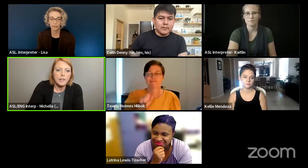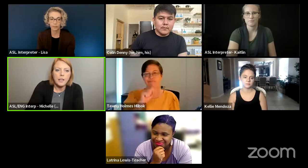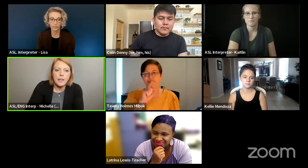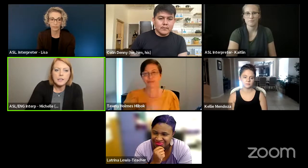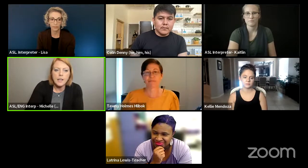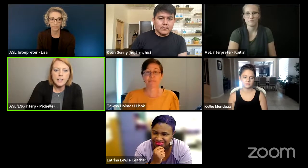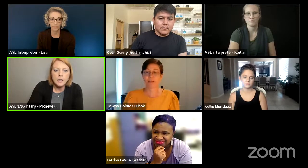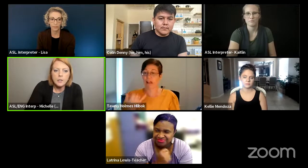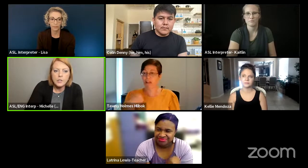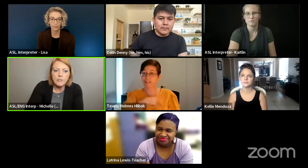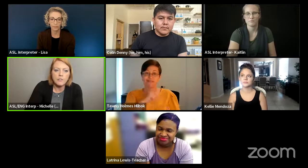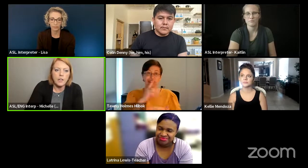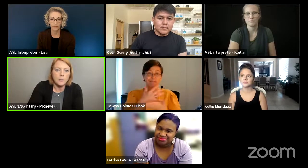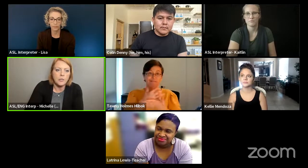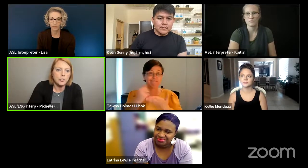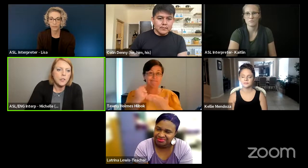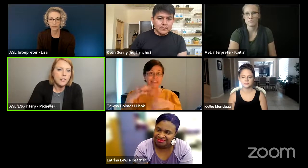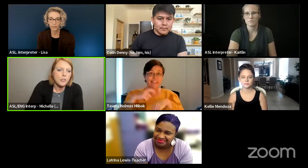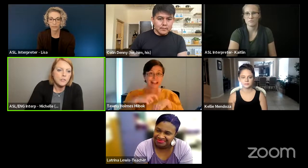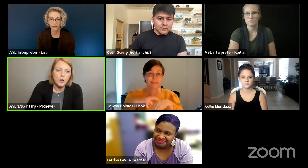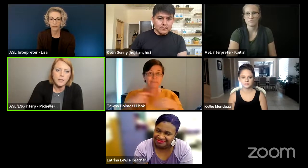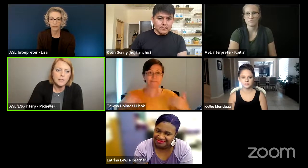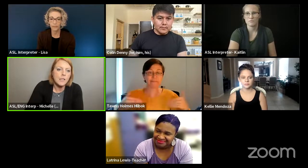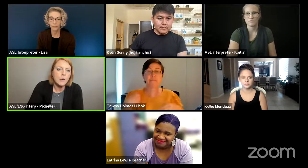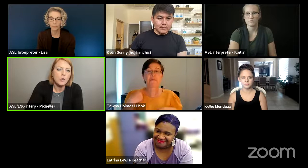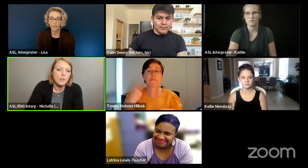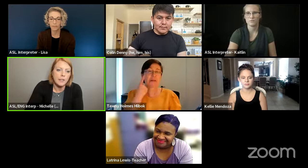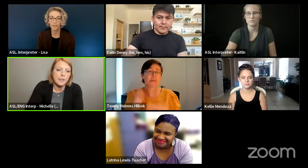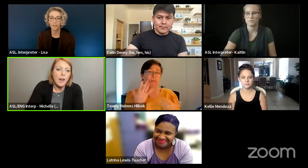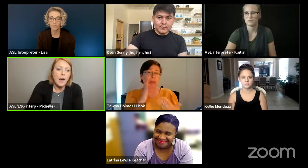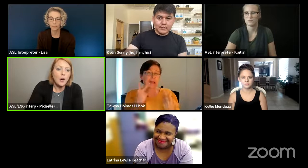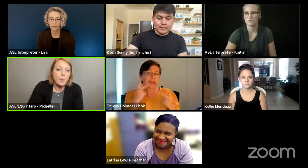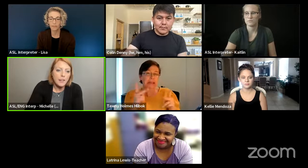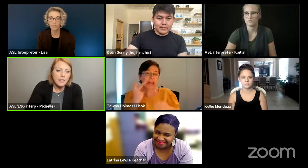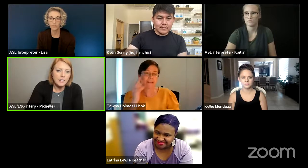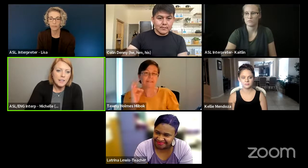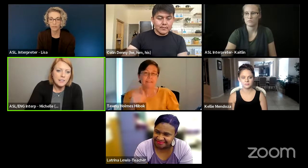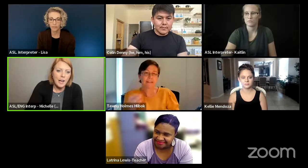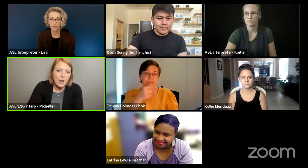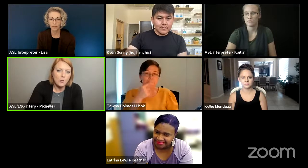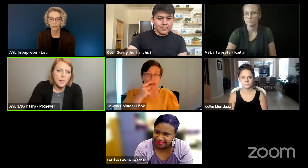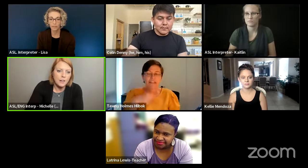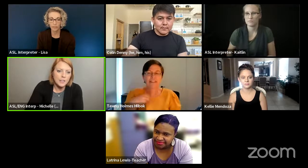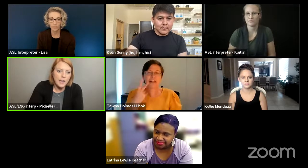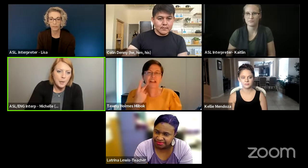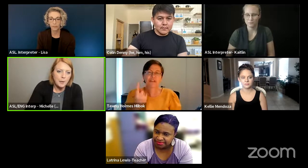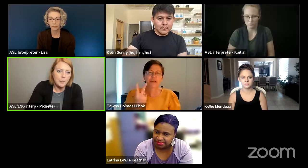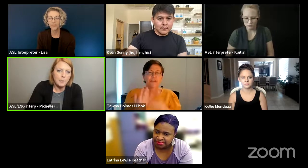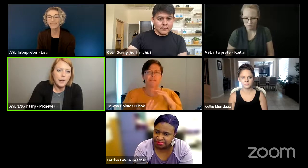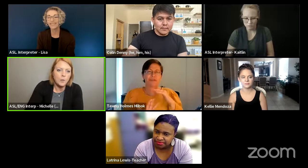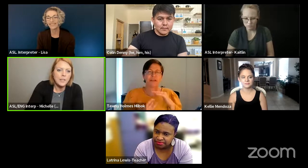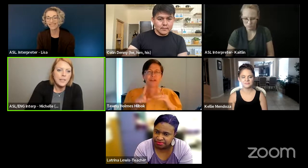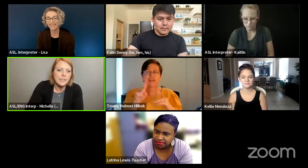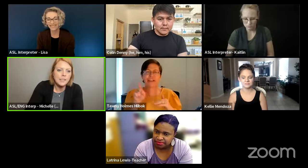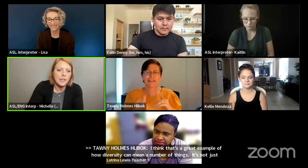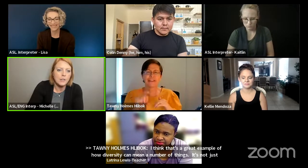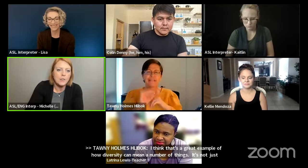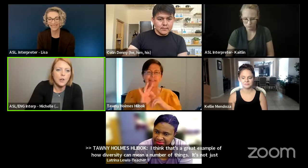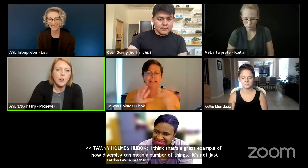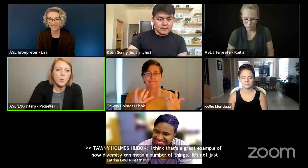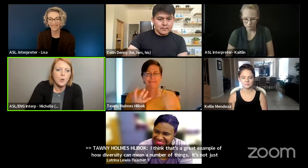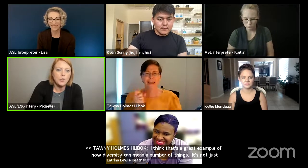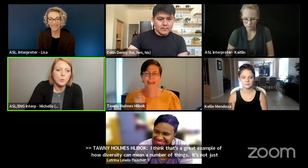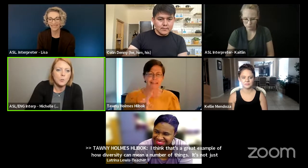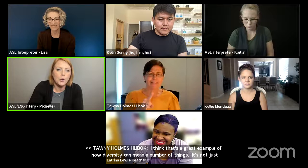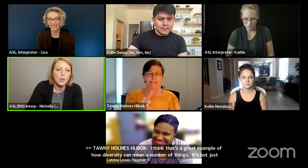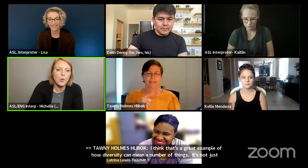are in a signing inclusive environment or another environment. It's a number of things. Our panel has now run out of time, but I would like to see if